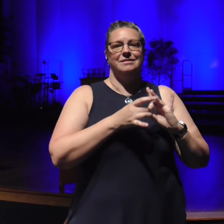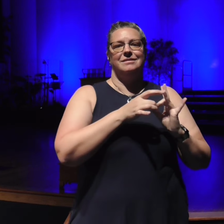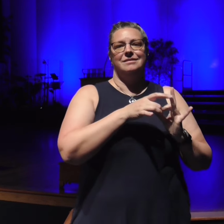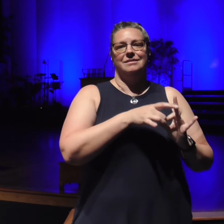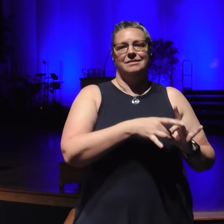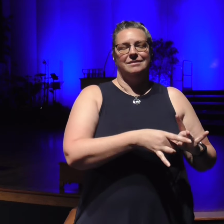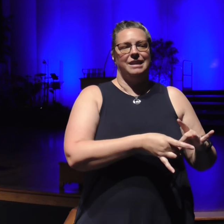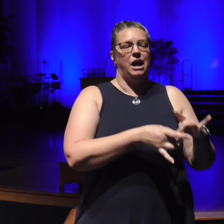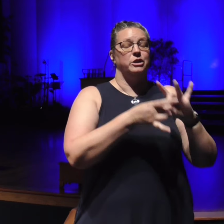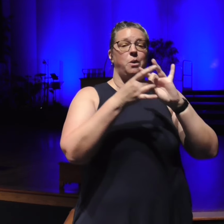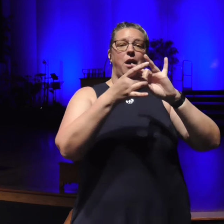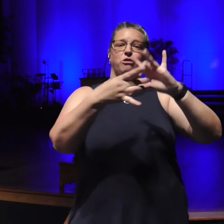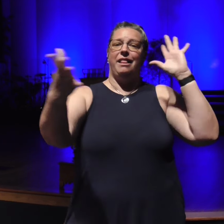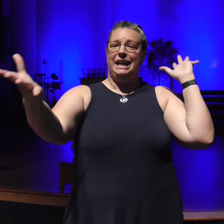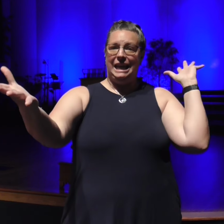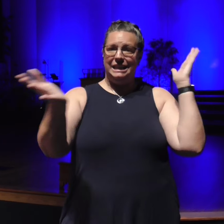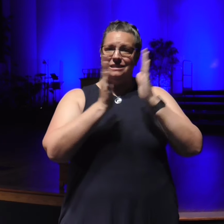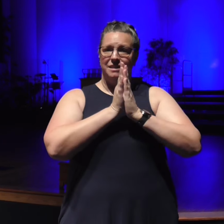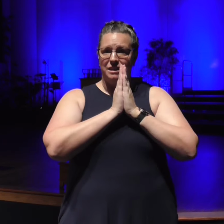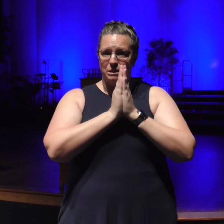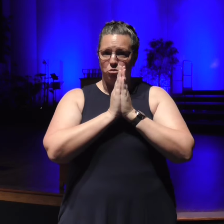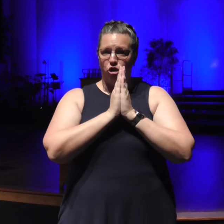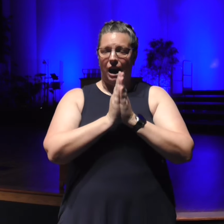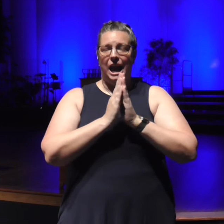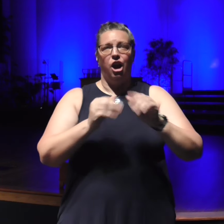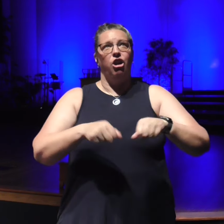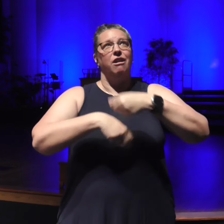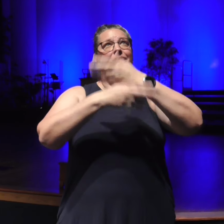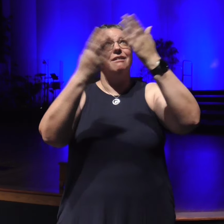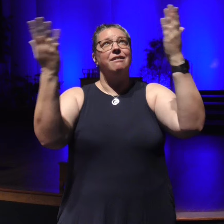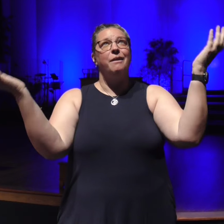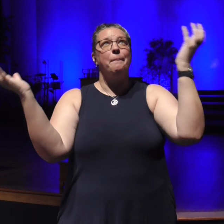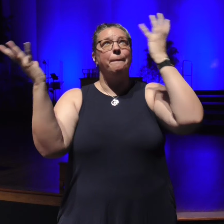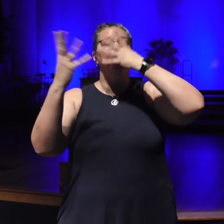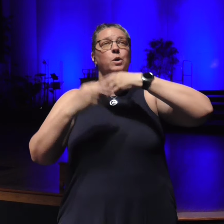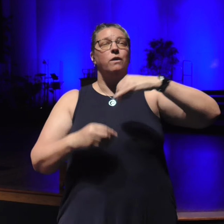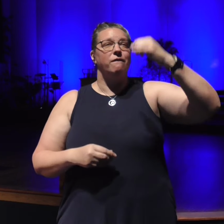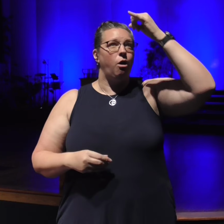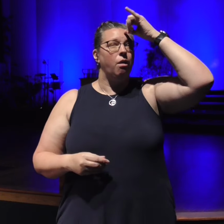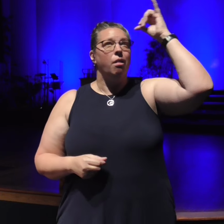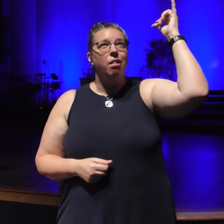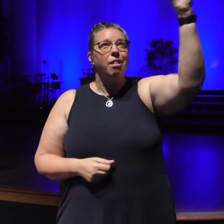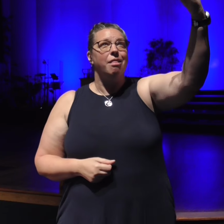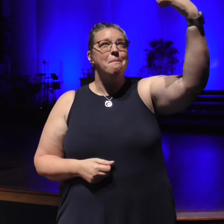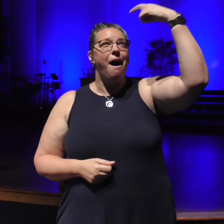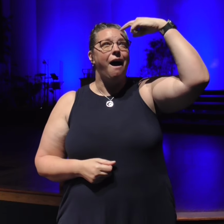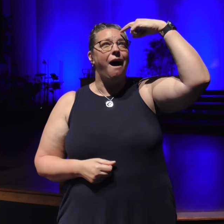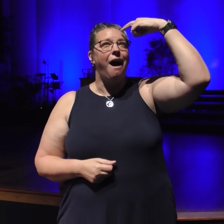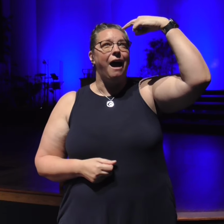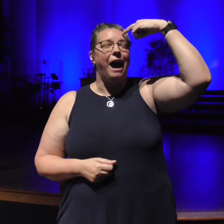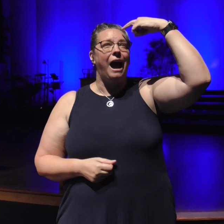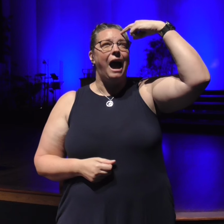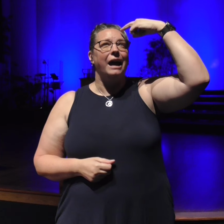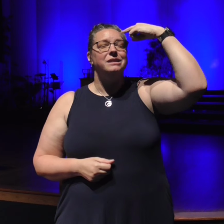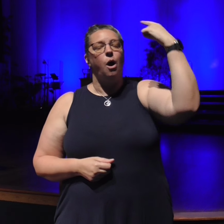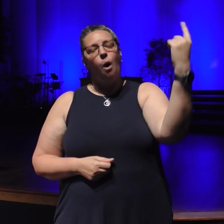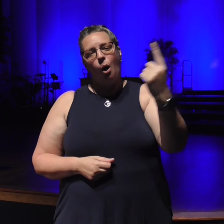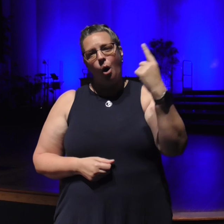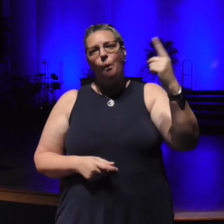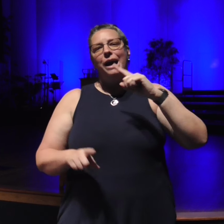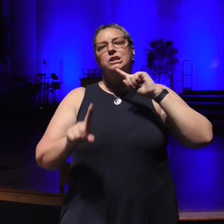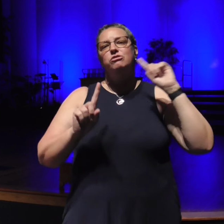now into that beautiful, infinite mind that is always